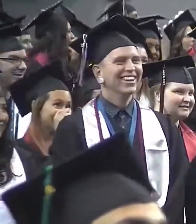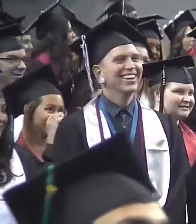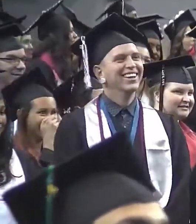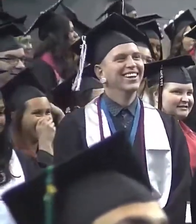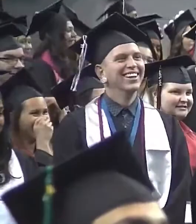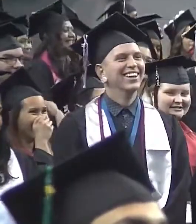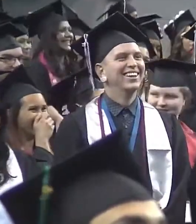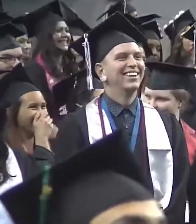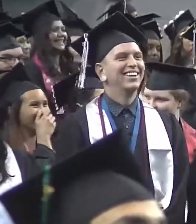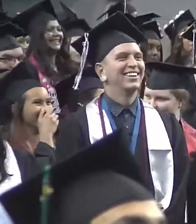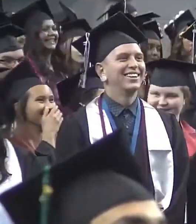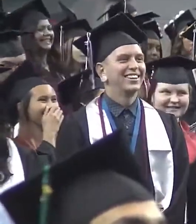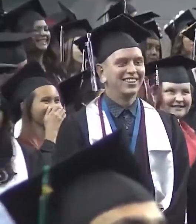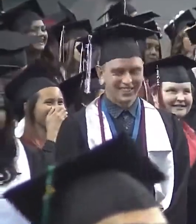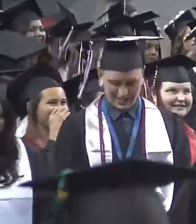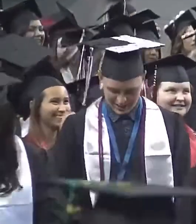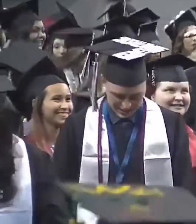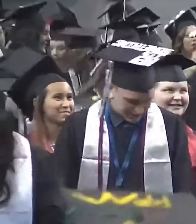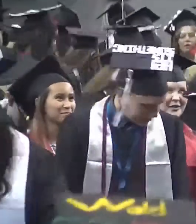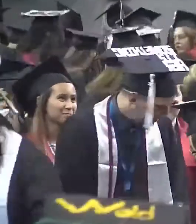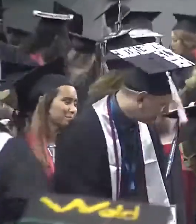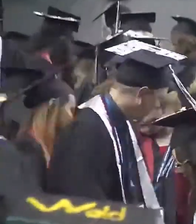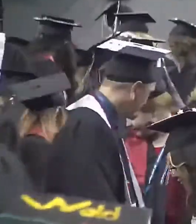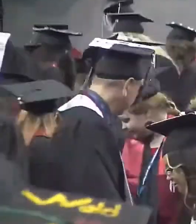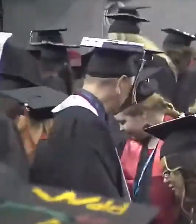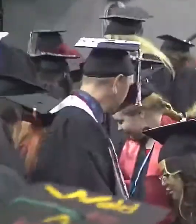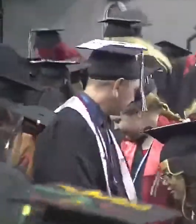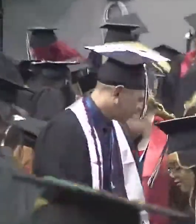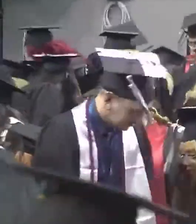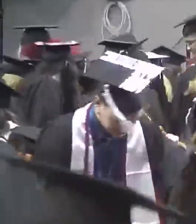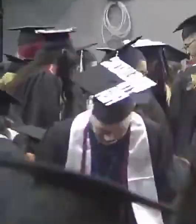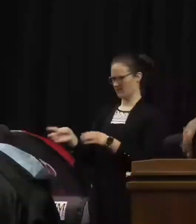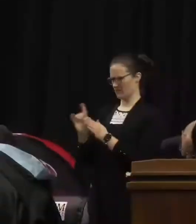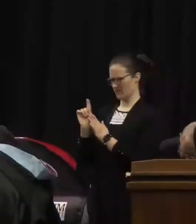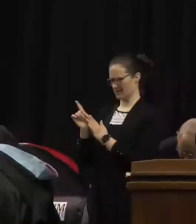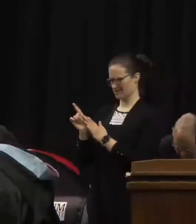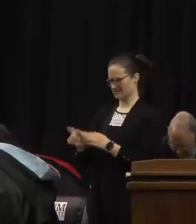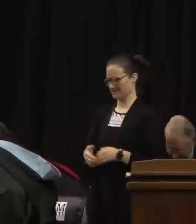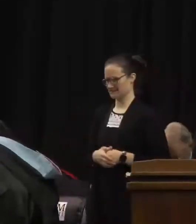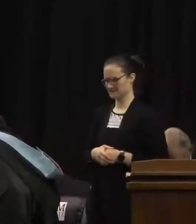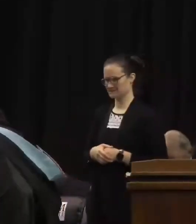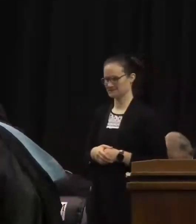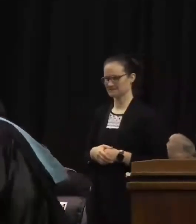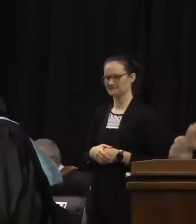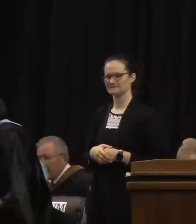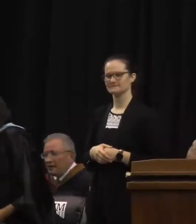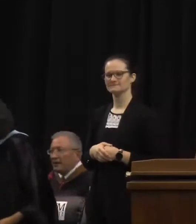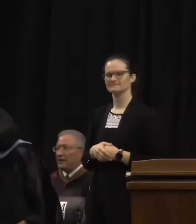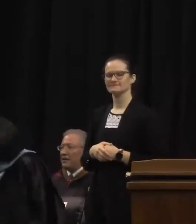All right. Go ahead and take a seat for me for a few minutes, please.